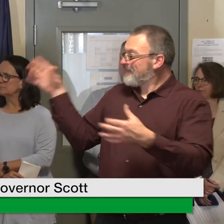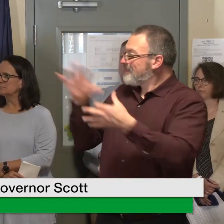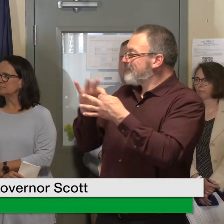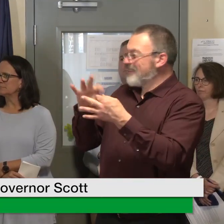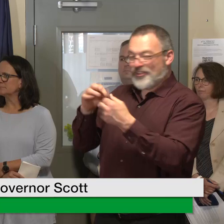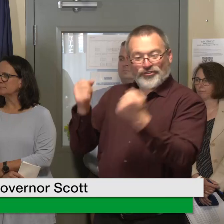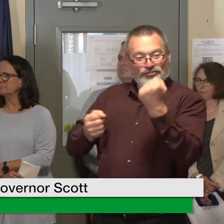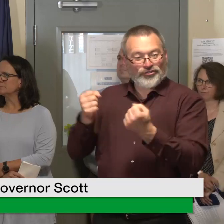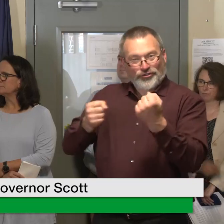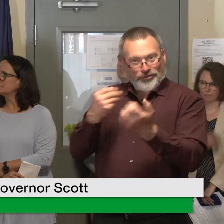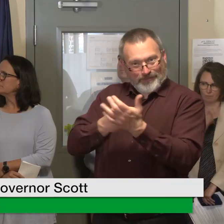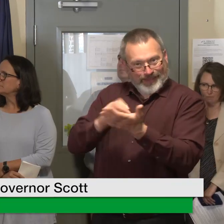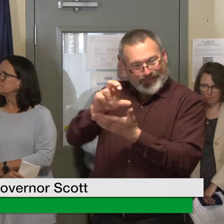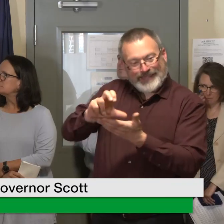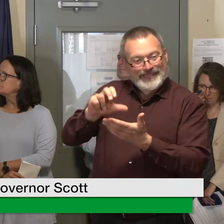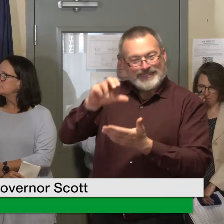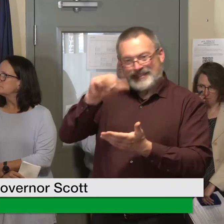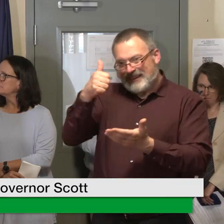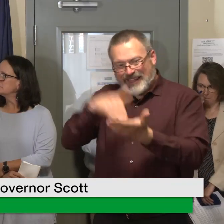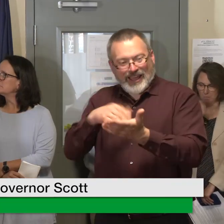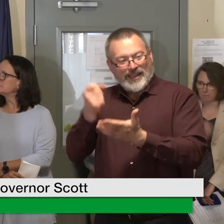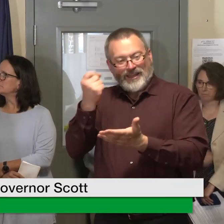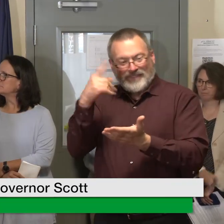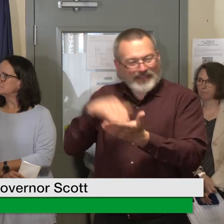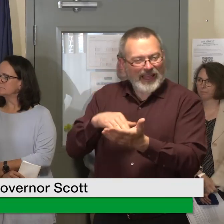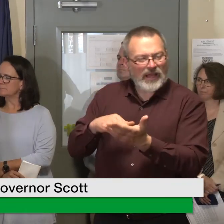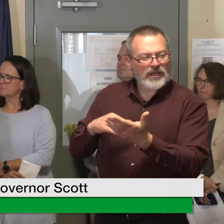approval? I think we're all...